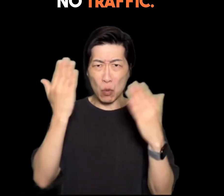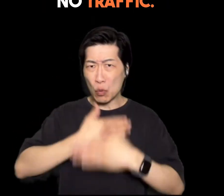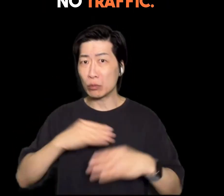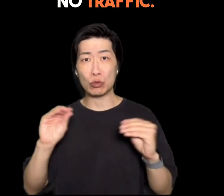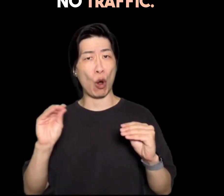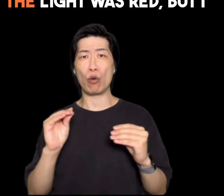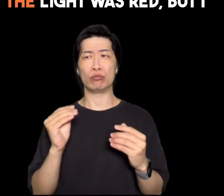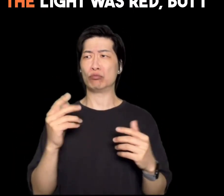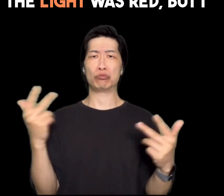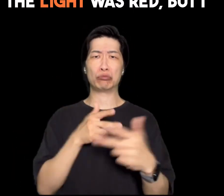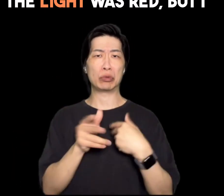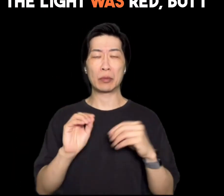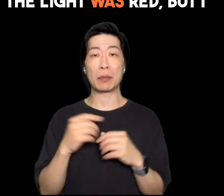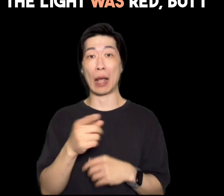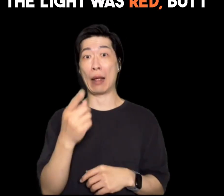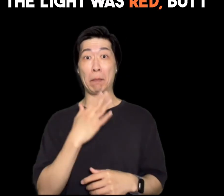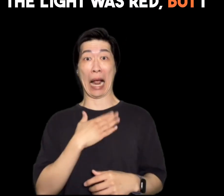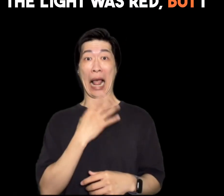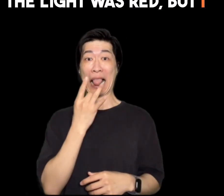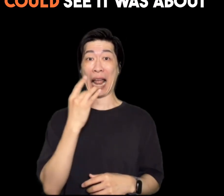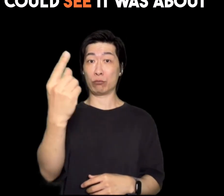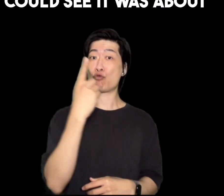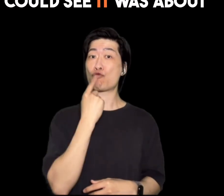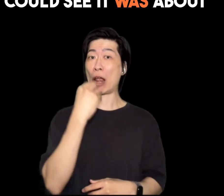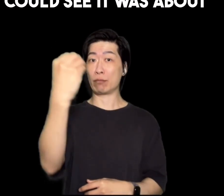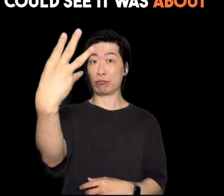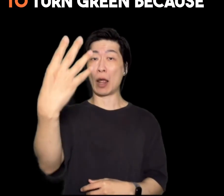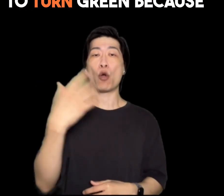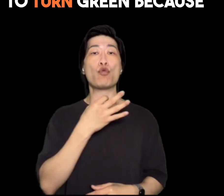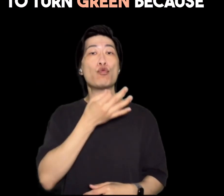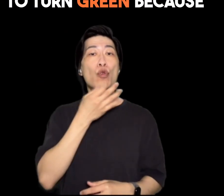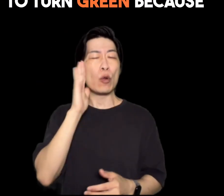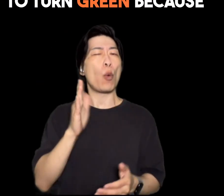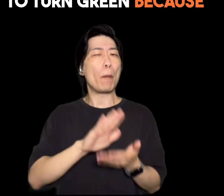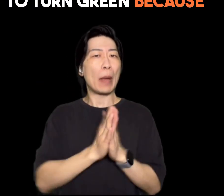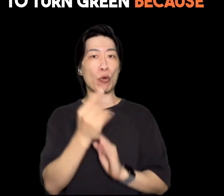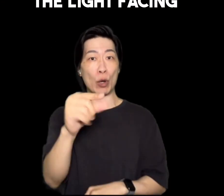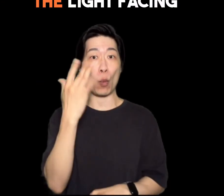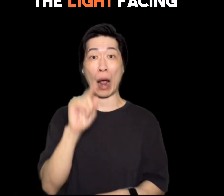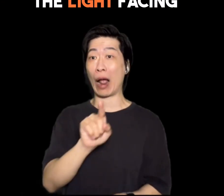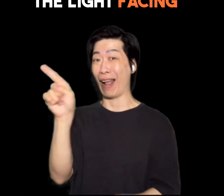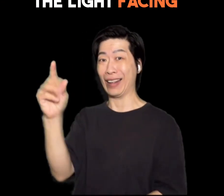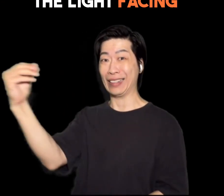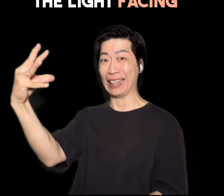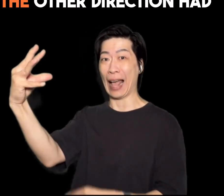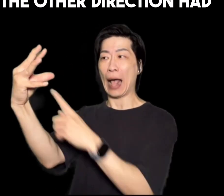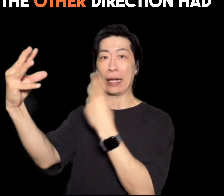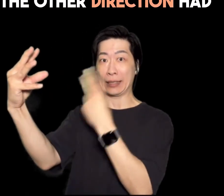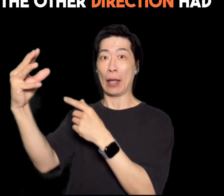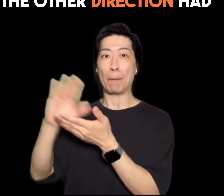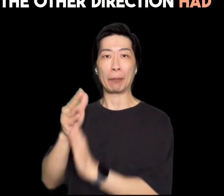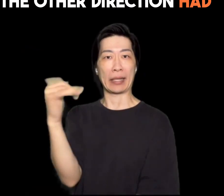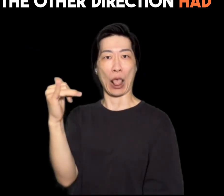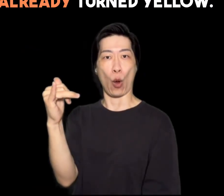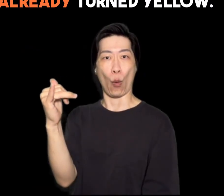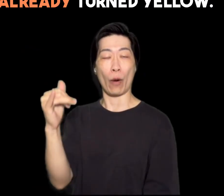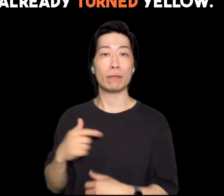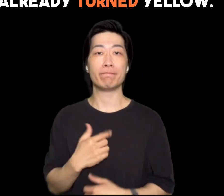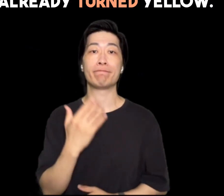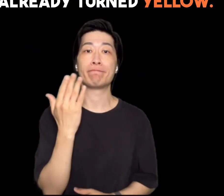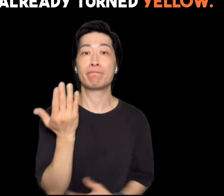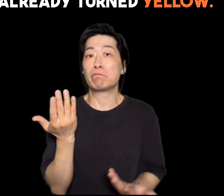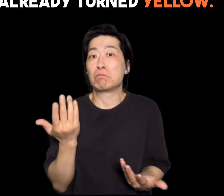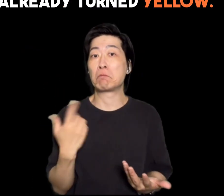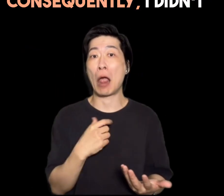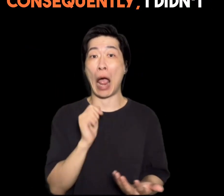no traffic. The light was red, but I could see it was about to turn green because the light facing the other direction had already